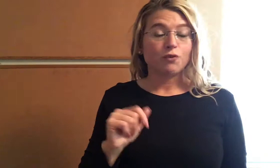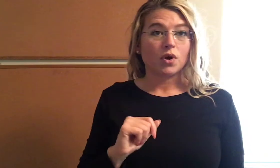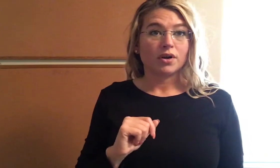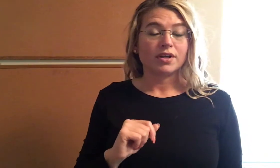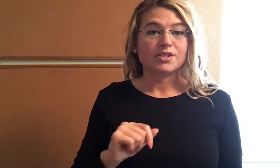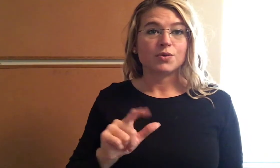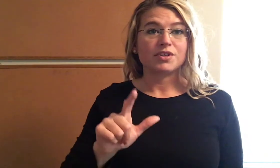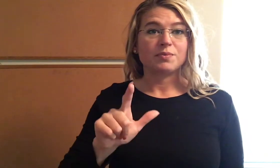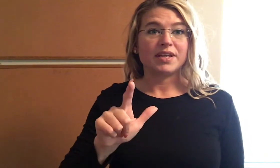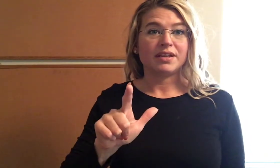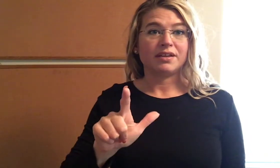24 is going to be